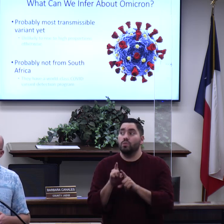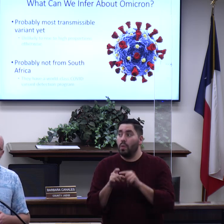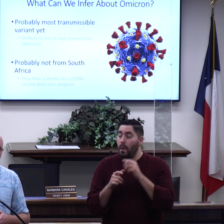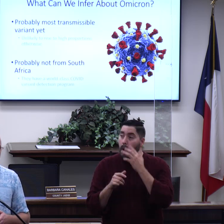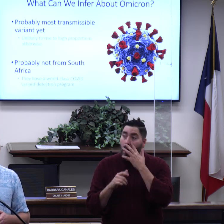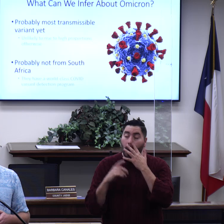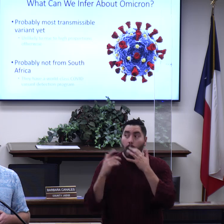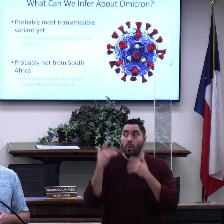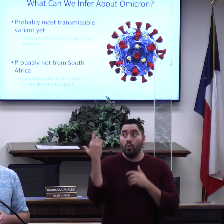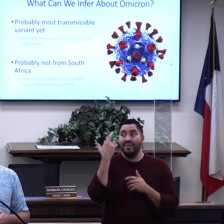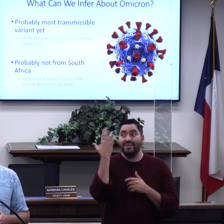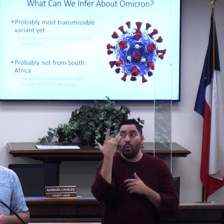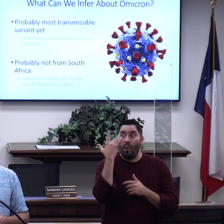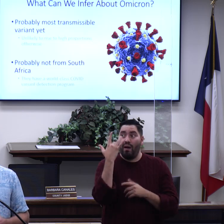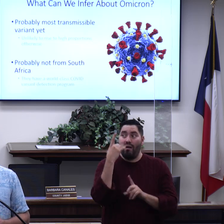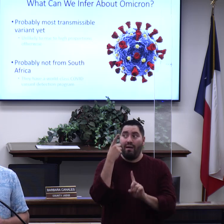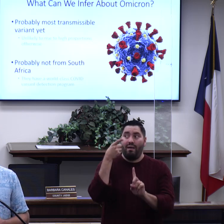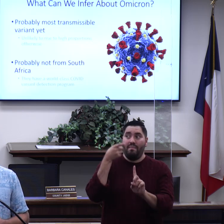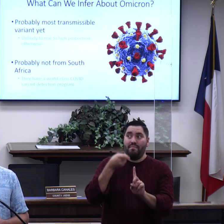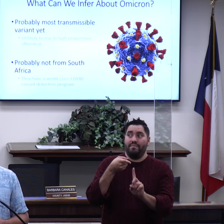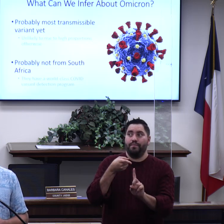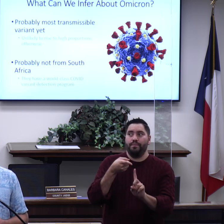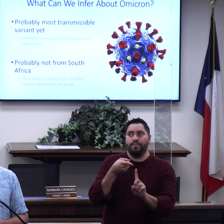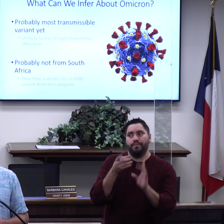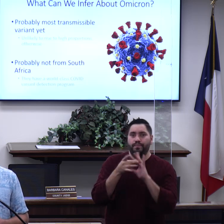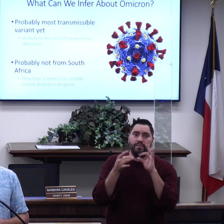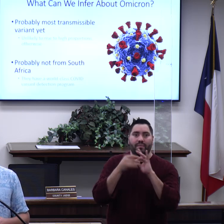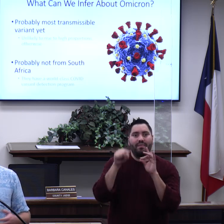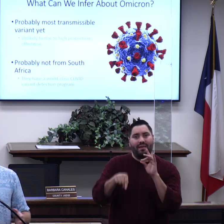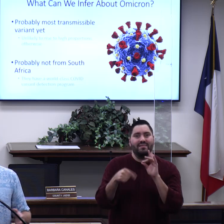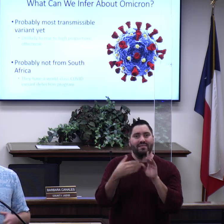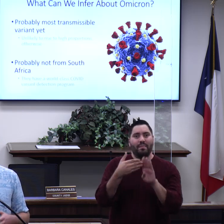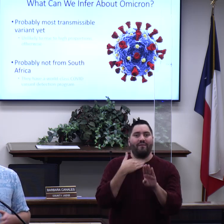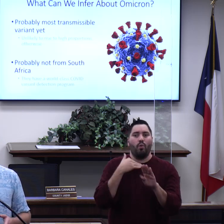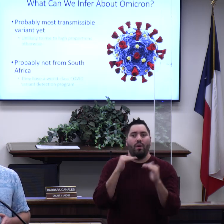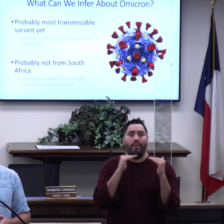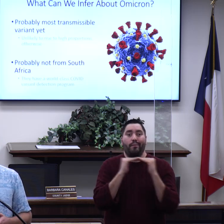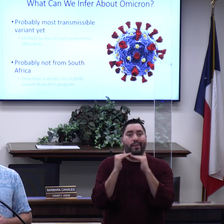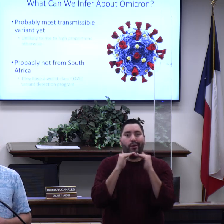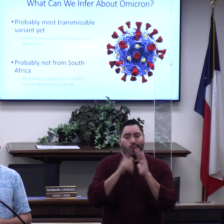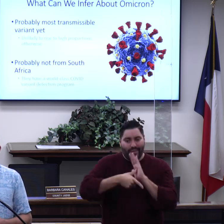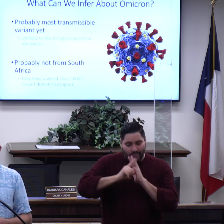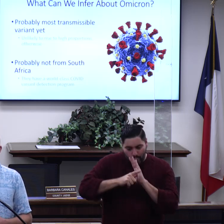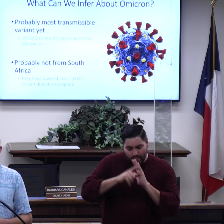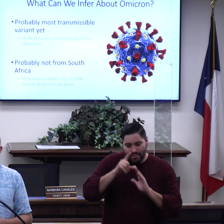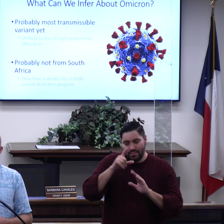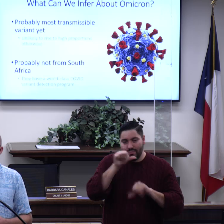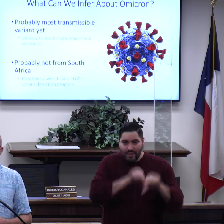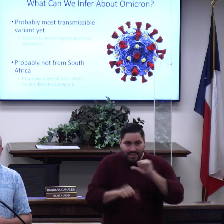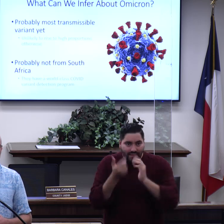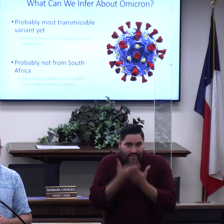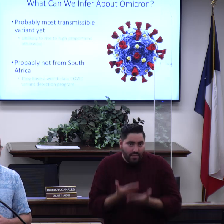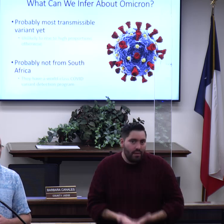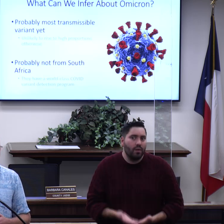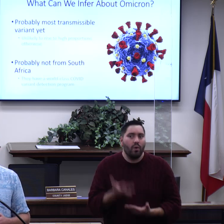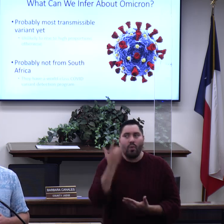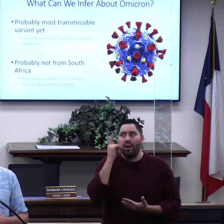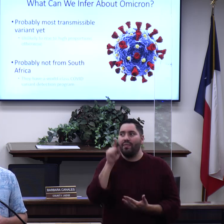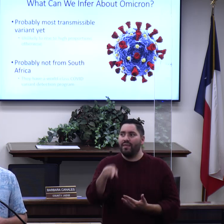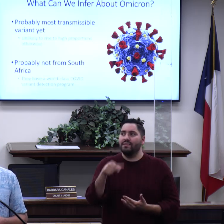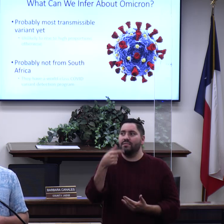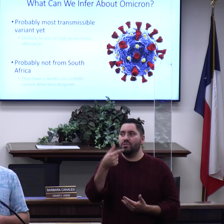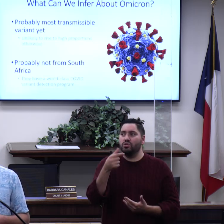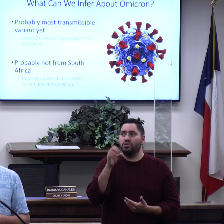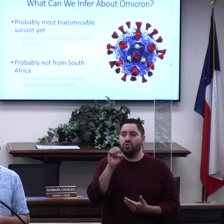the reason why I'm concluding this before there's really any peer-reviewed scientific evidence is really based upon this genomic